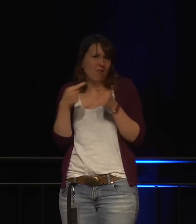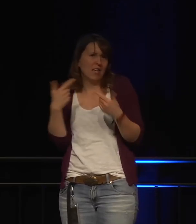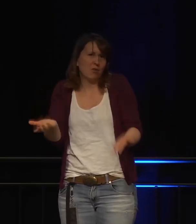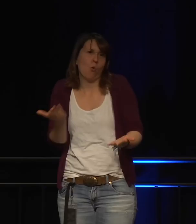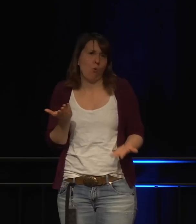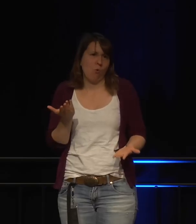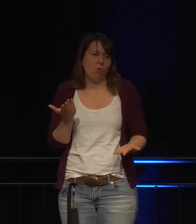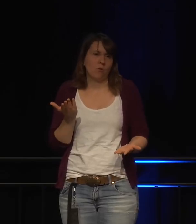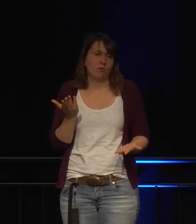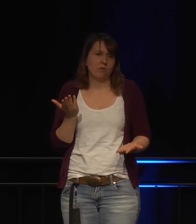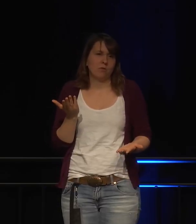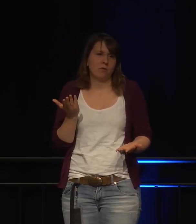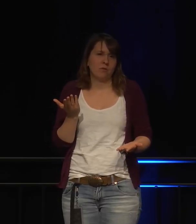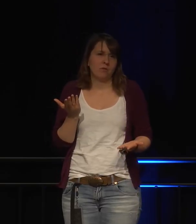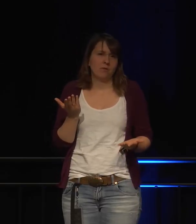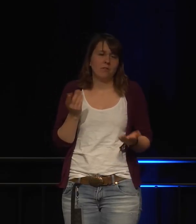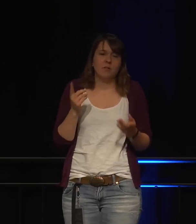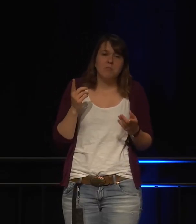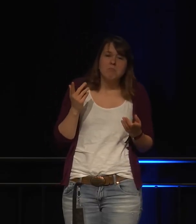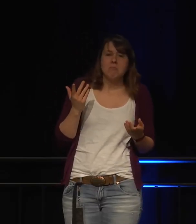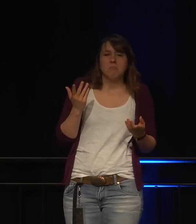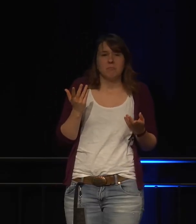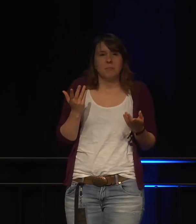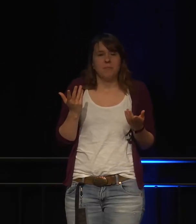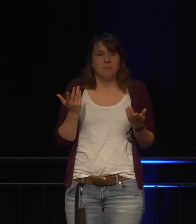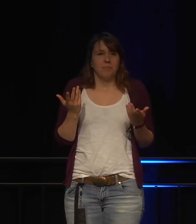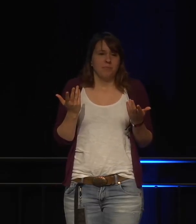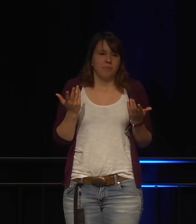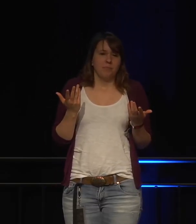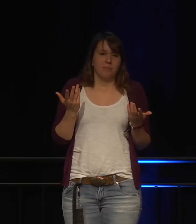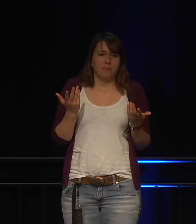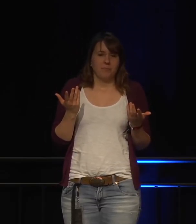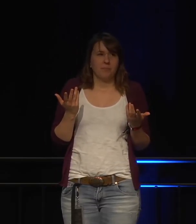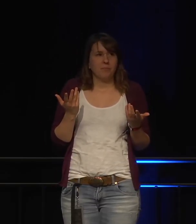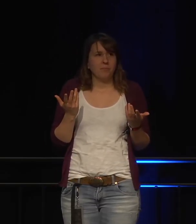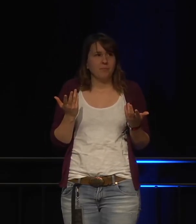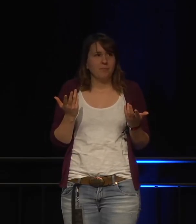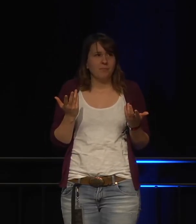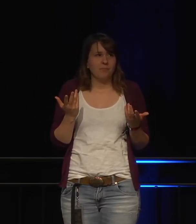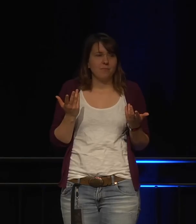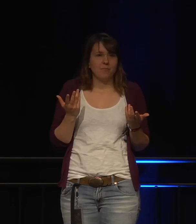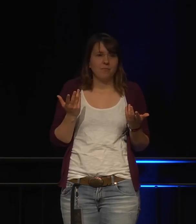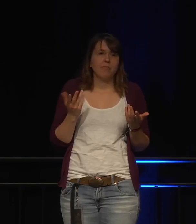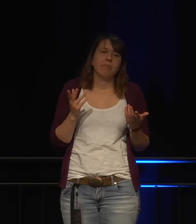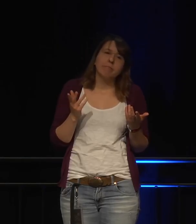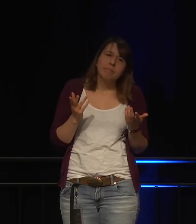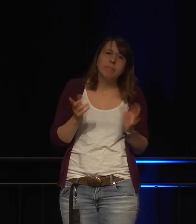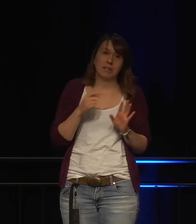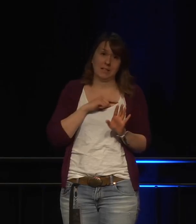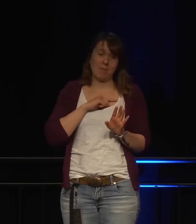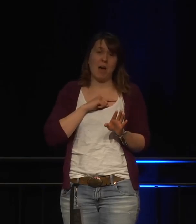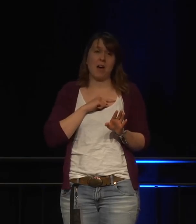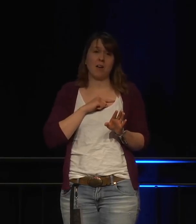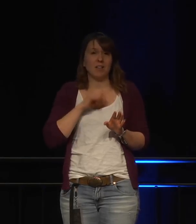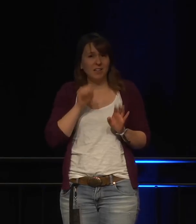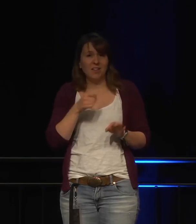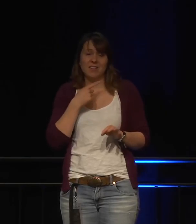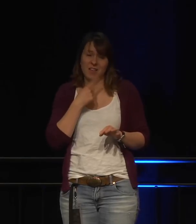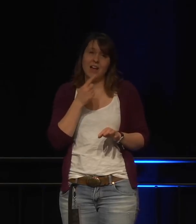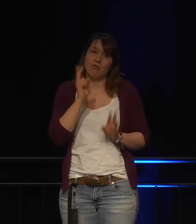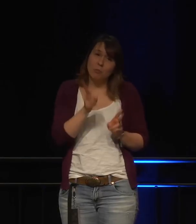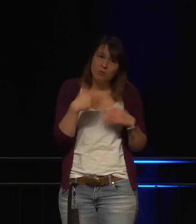I don't say that without having talked to vendors that